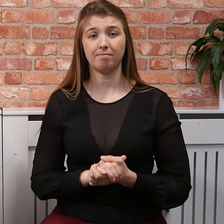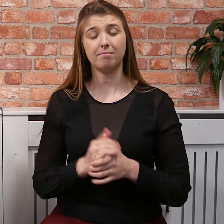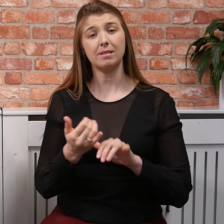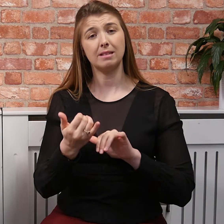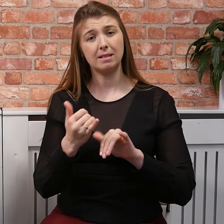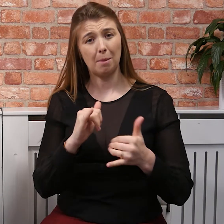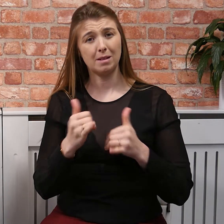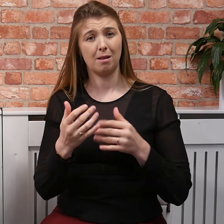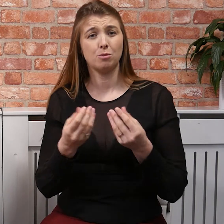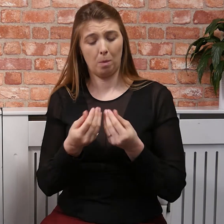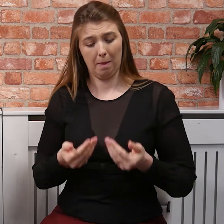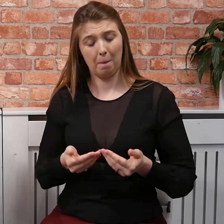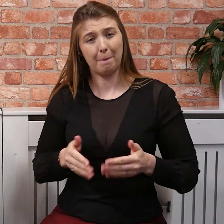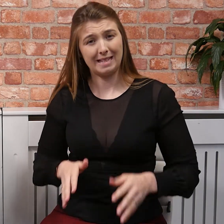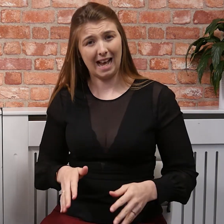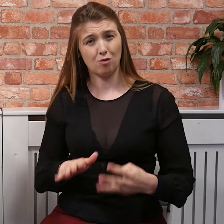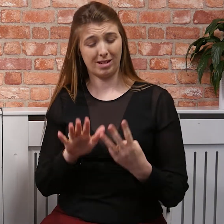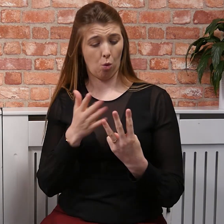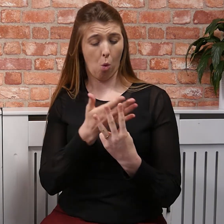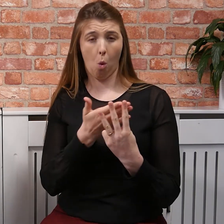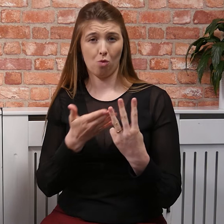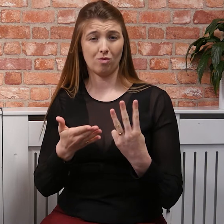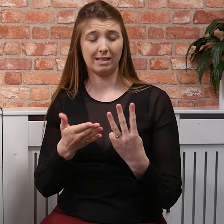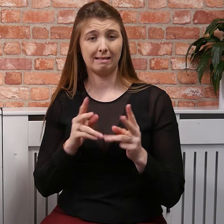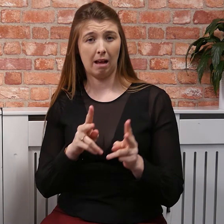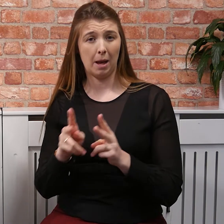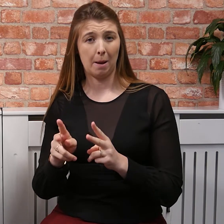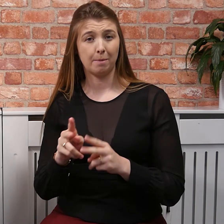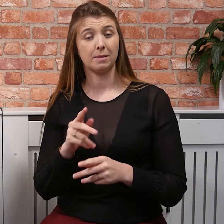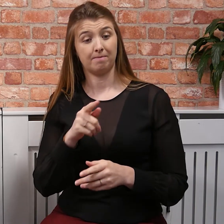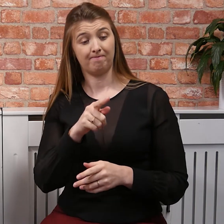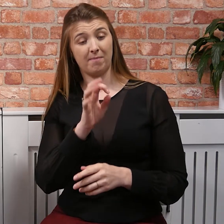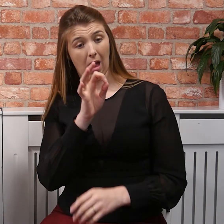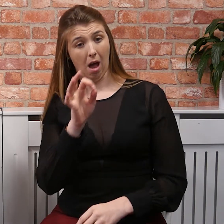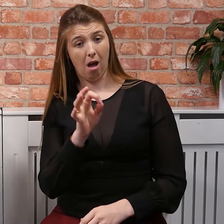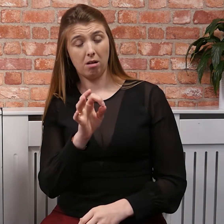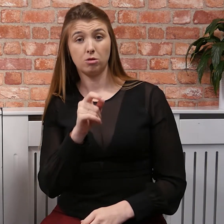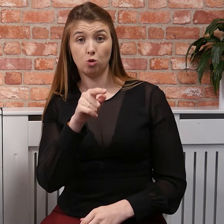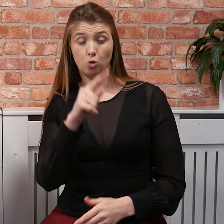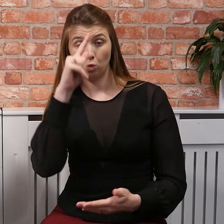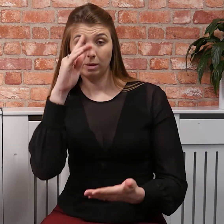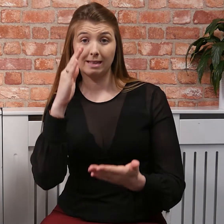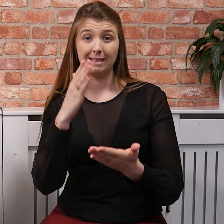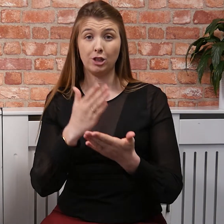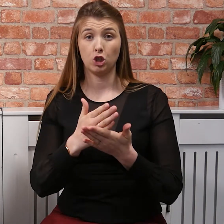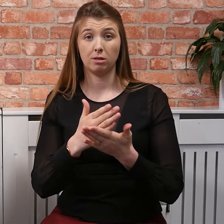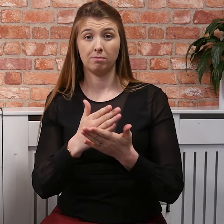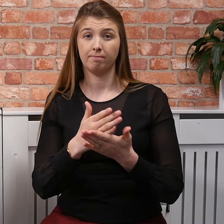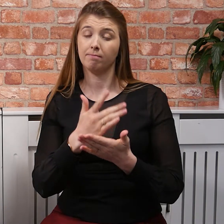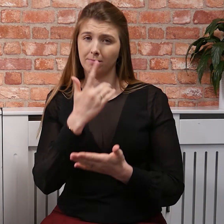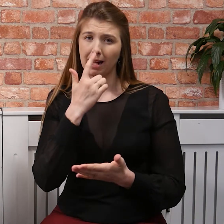ectopic pregnancy or molar pregnancy where you are asked to make decisions, and it can be difficult to do that.